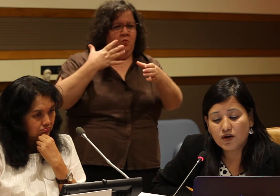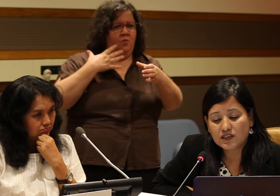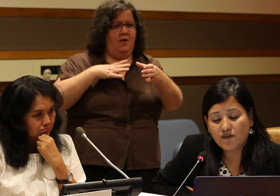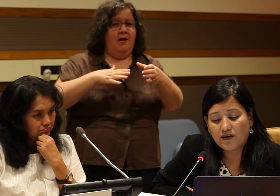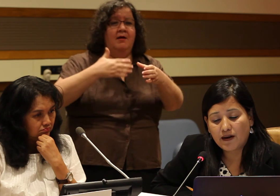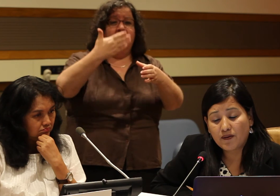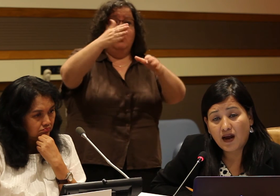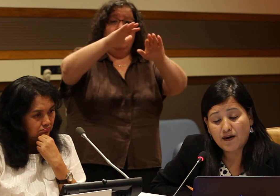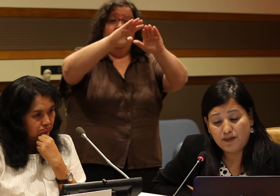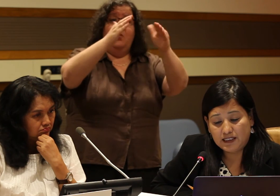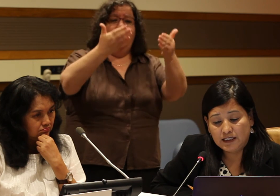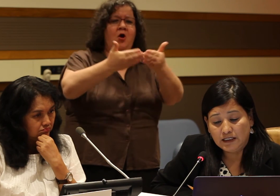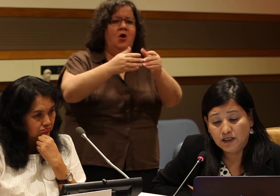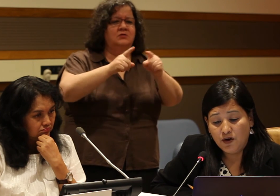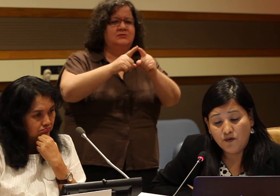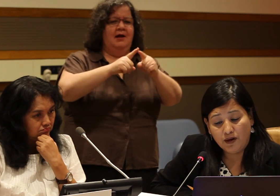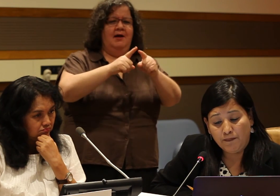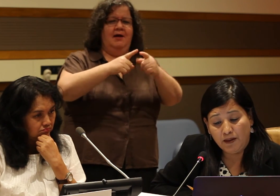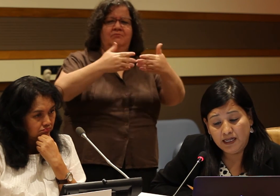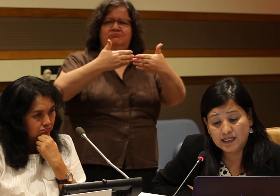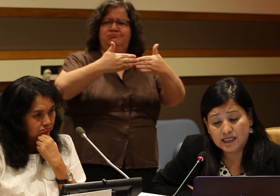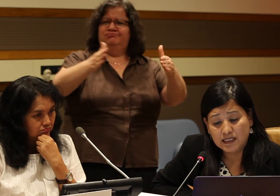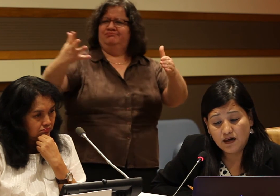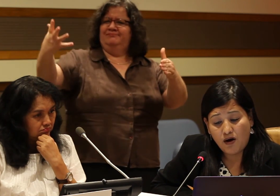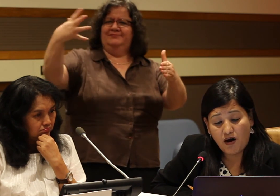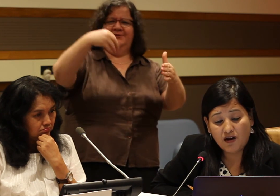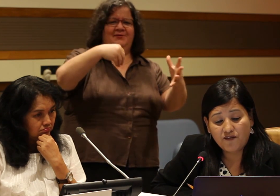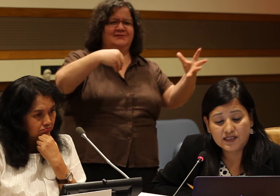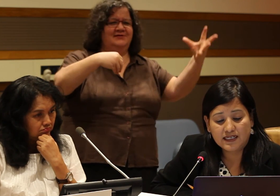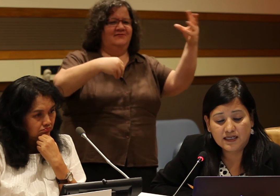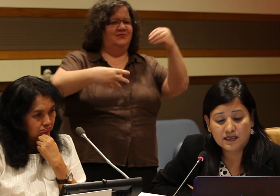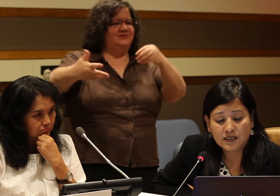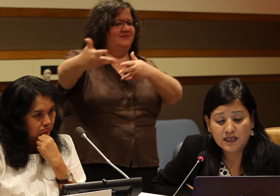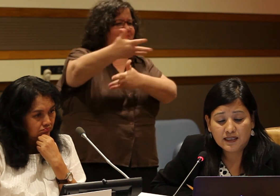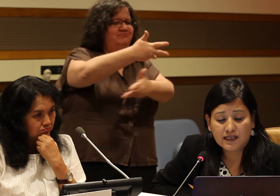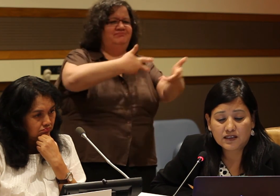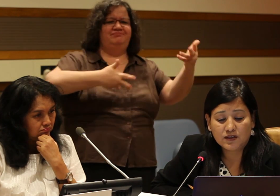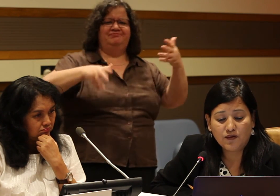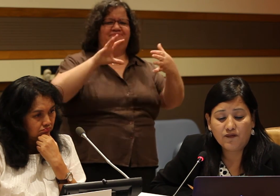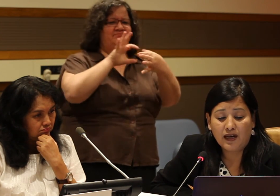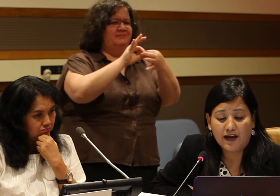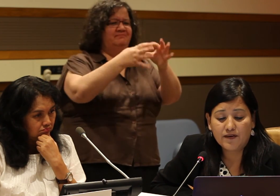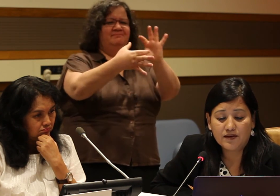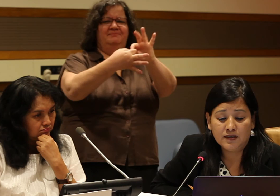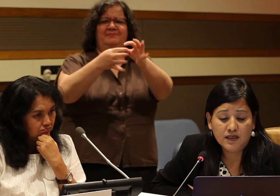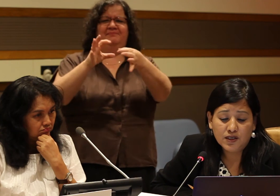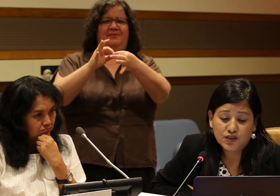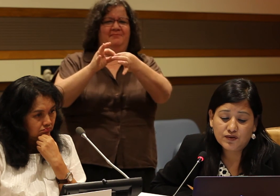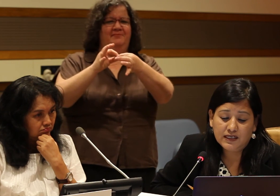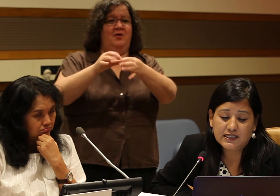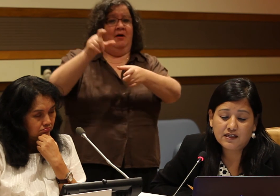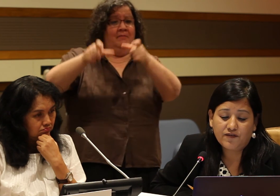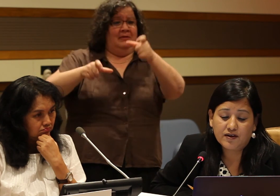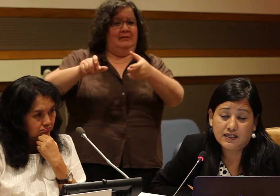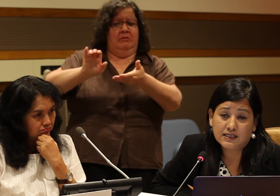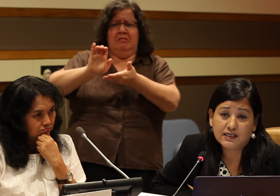need the most vulnerable are met. We please all of us here that we will endeavor